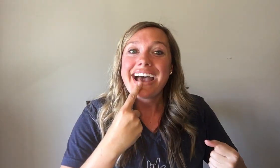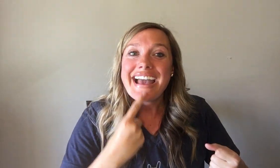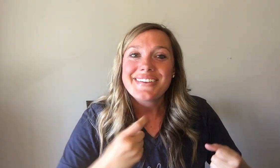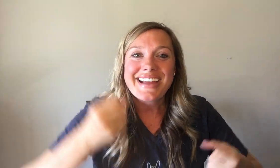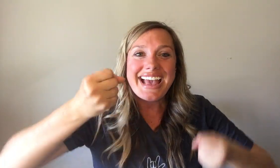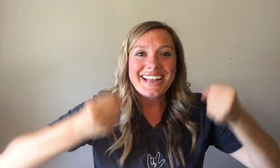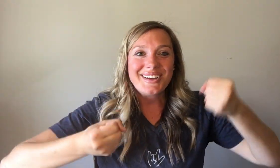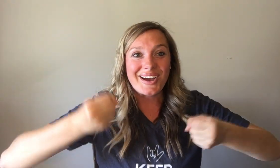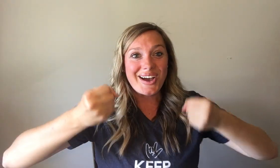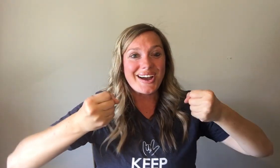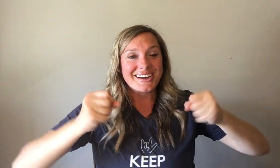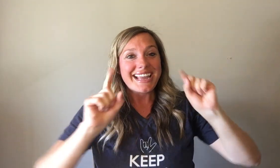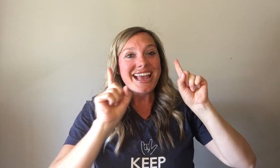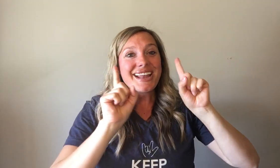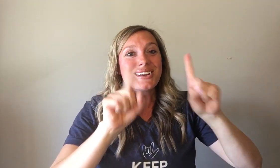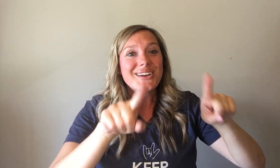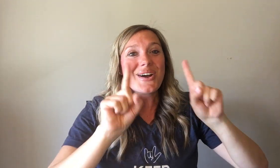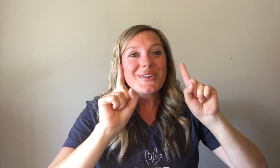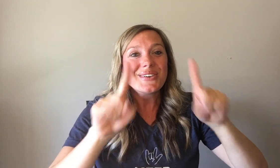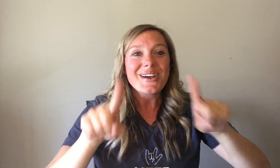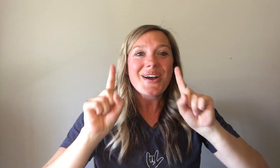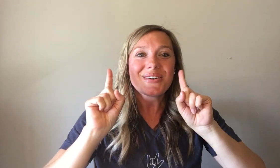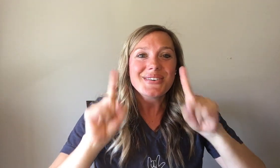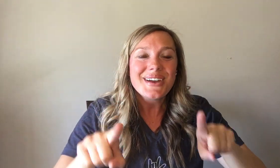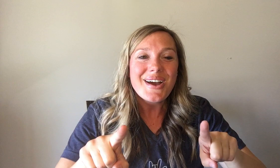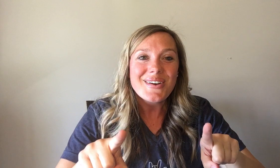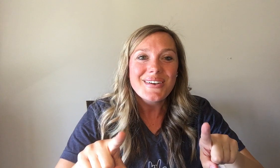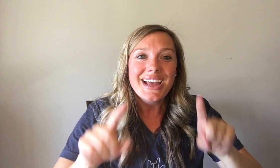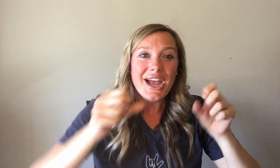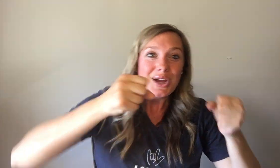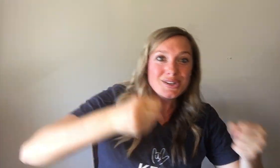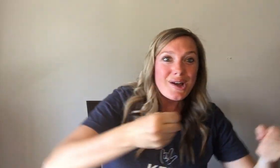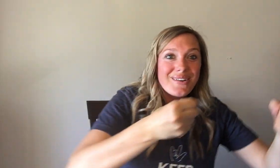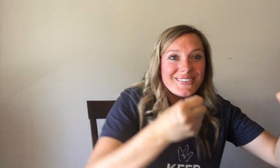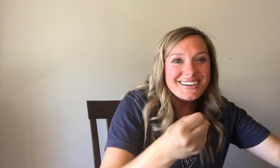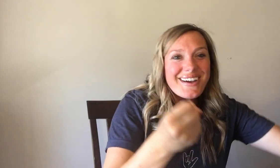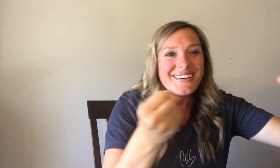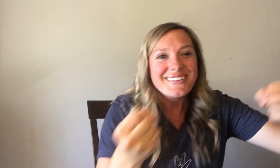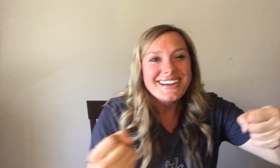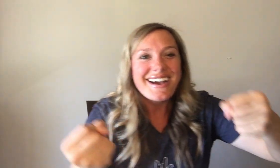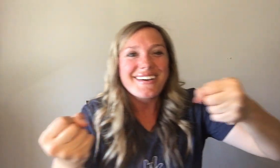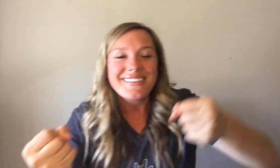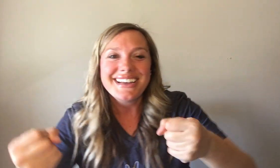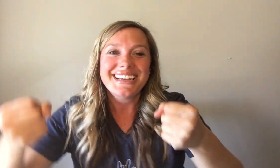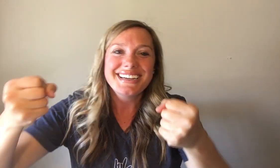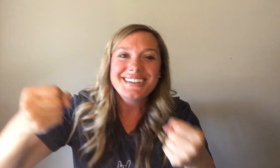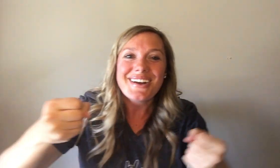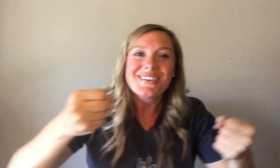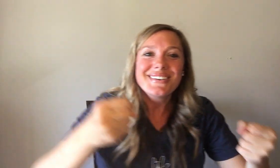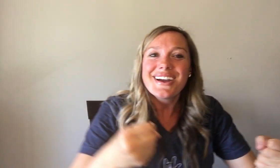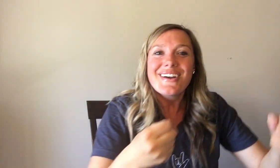My red car can go, go, go, go, go, go, go, go,